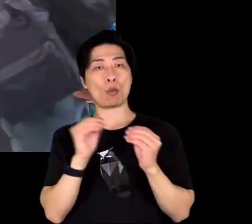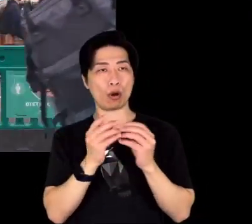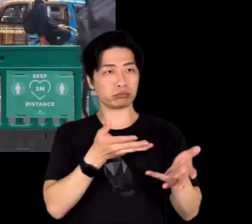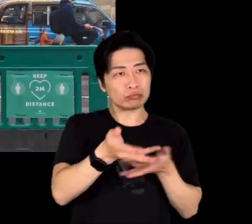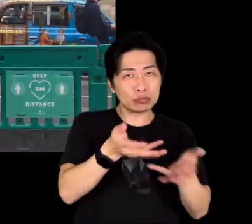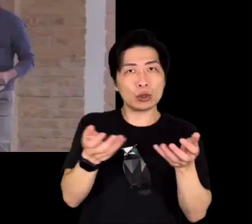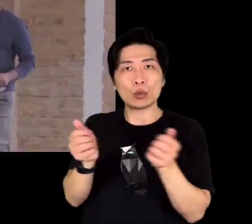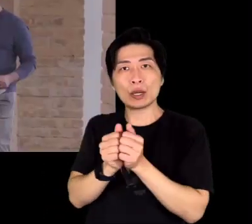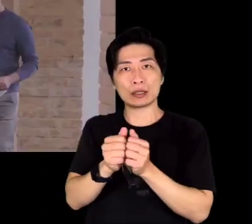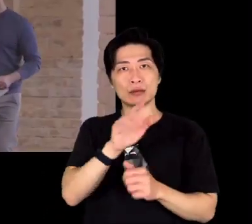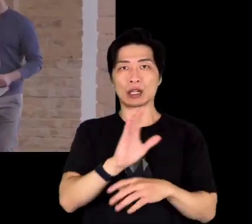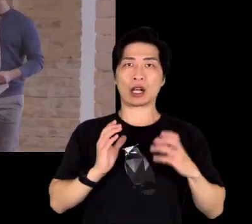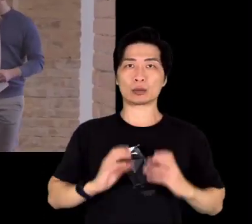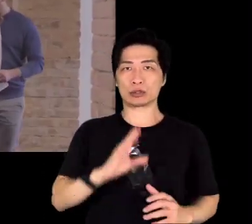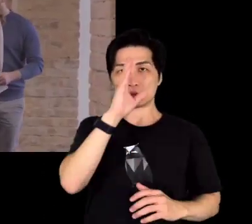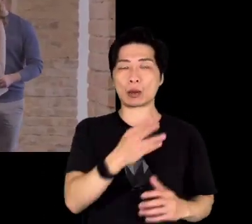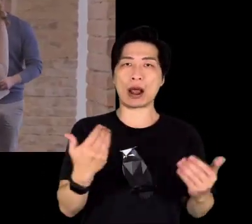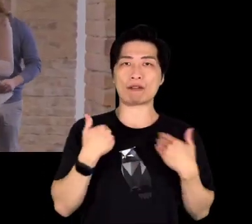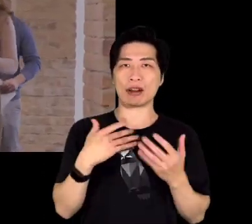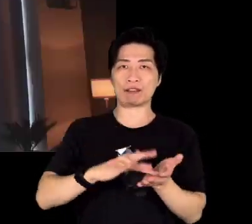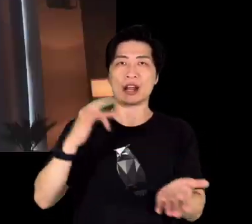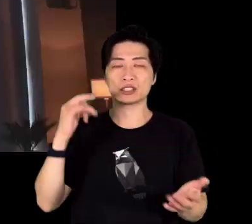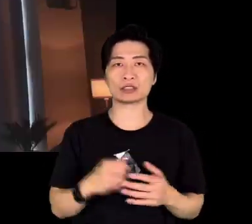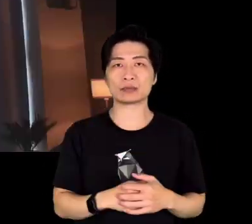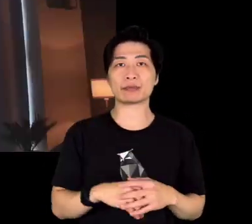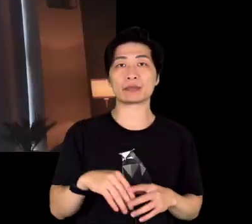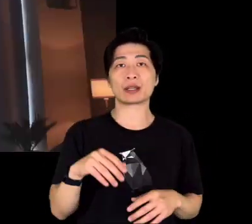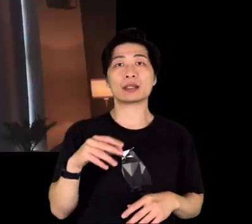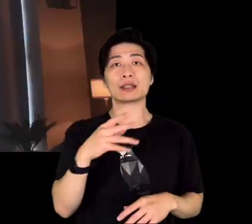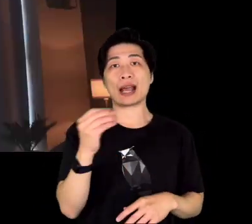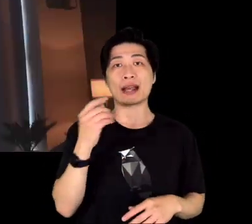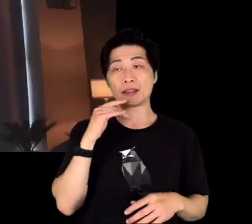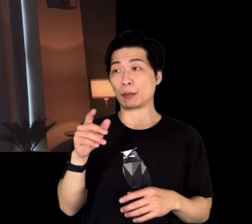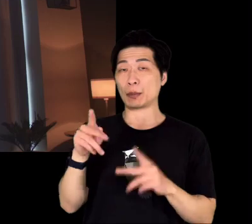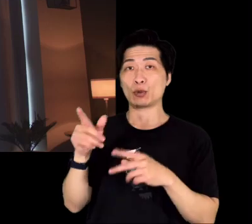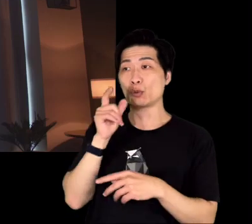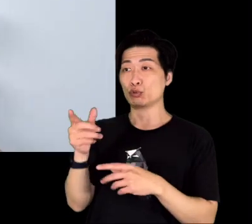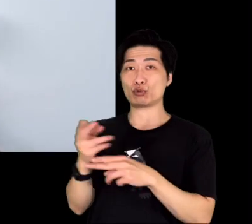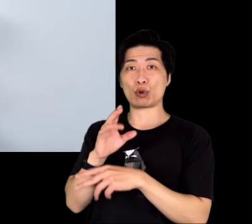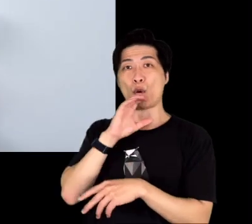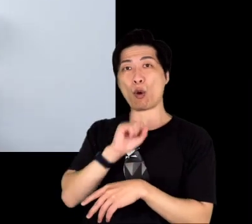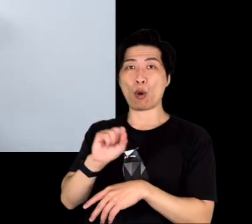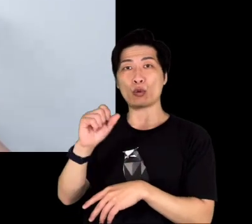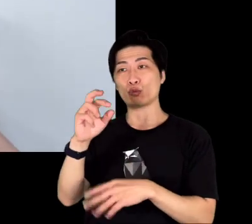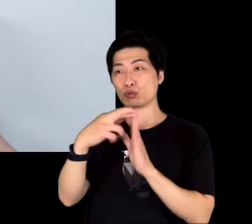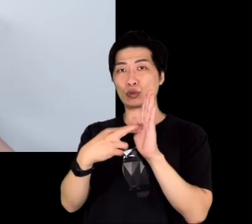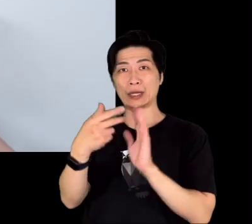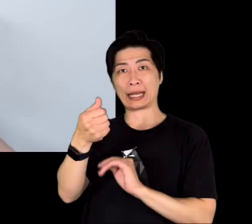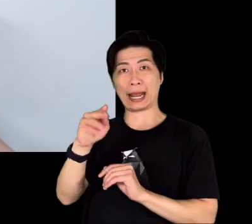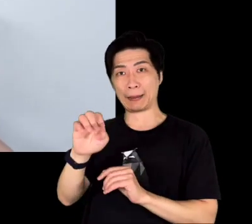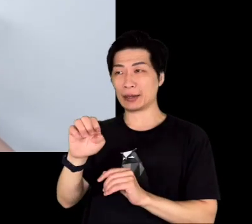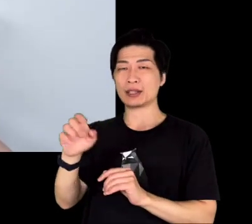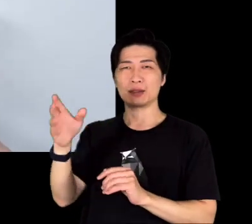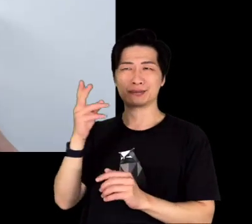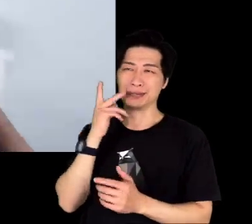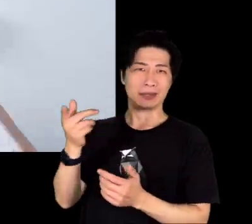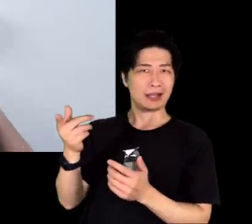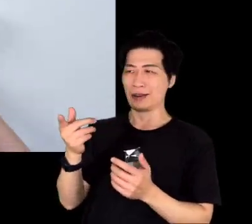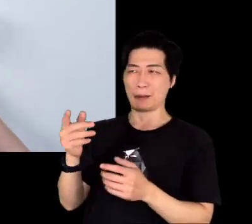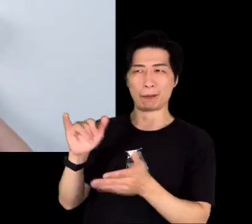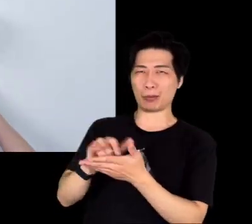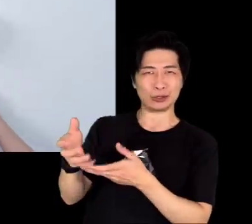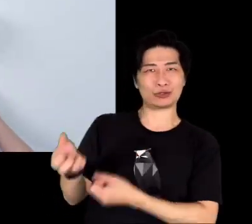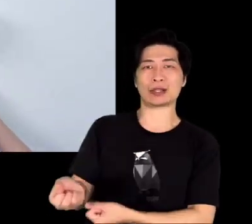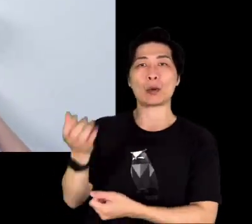customers directly will have an outsized advantage. And folks that continue to force the rules of the old game will continually look out of touch